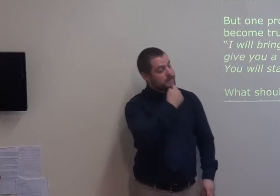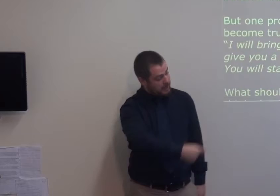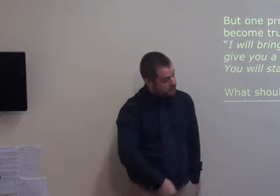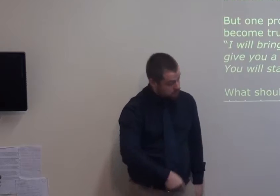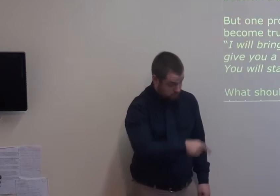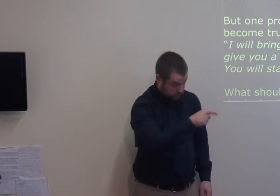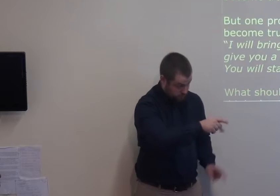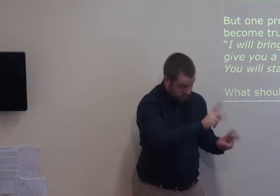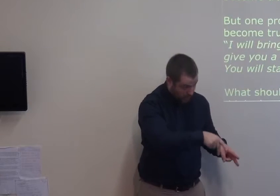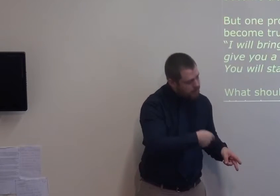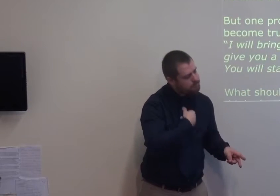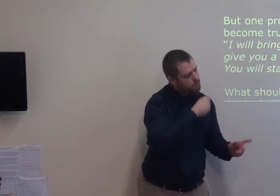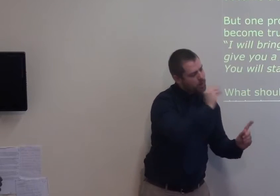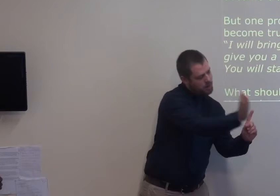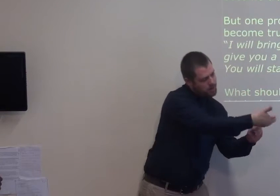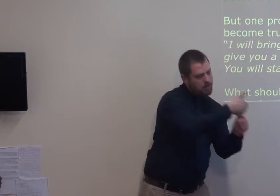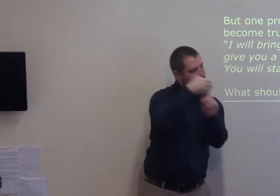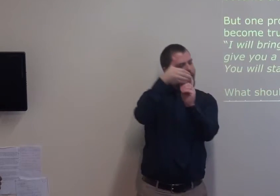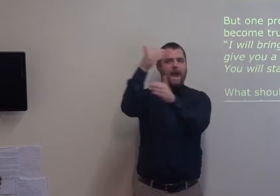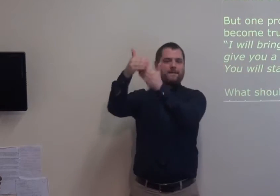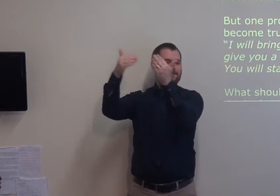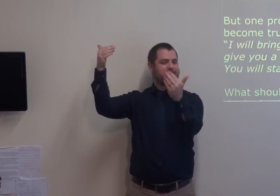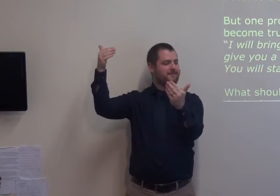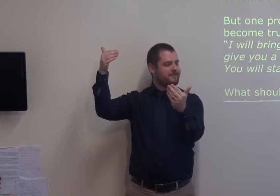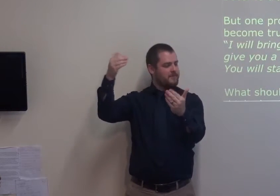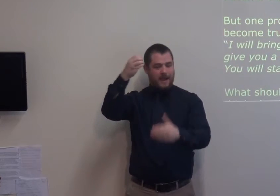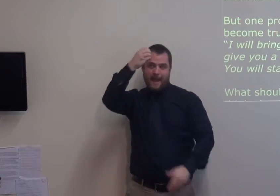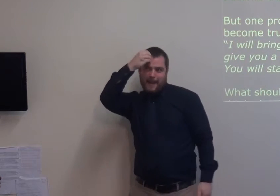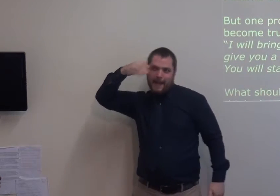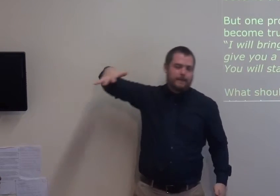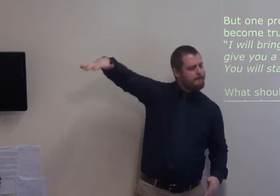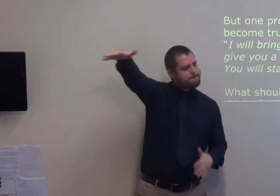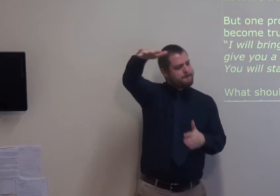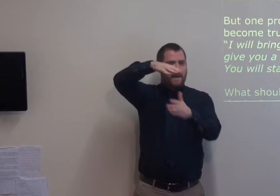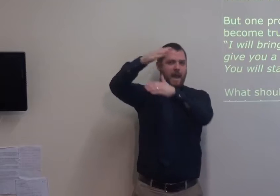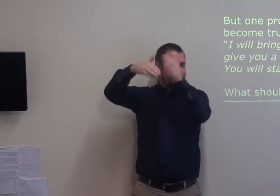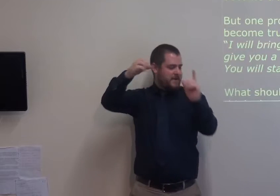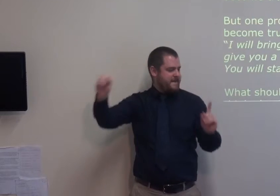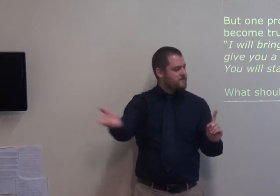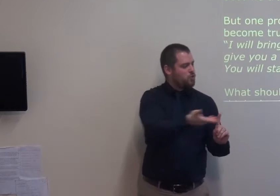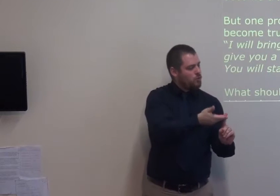heaven. I will give you a kingdom in heaven, and you will stay with me forever.